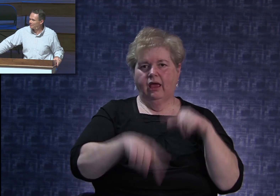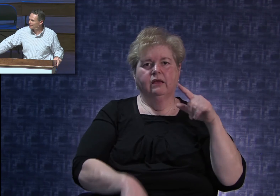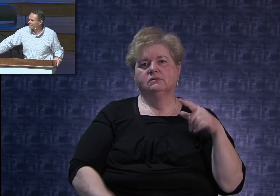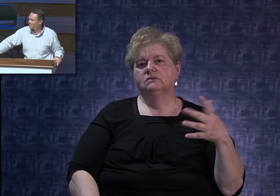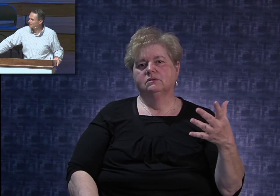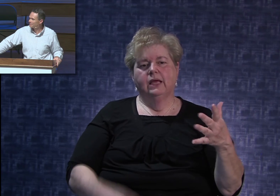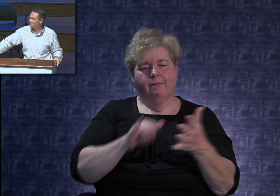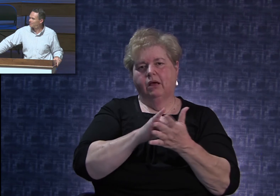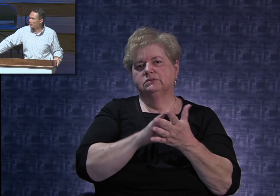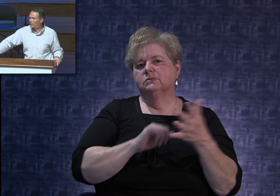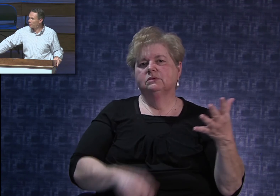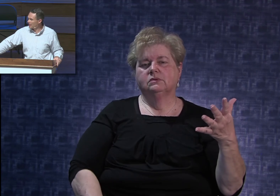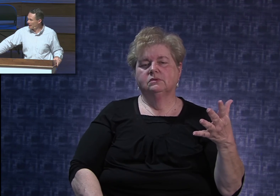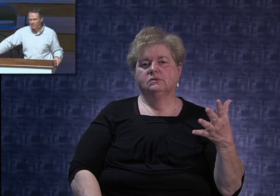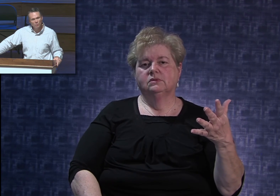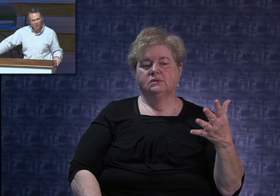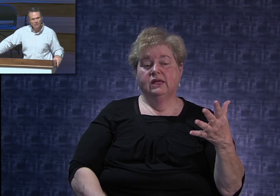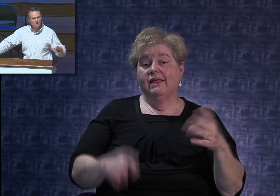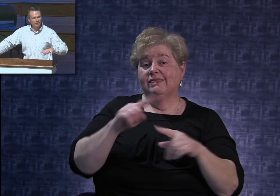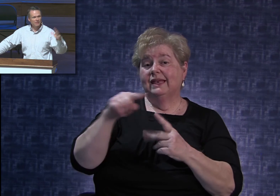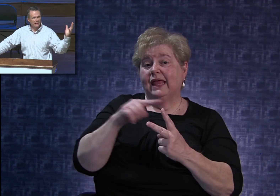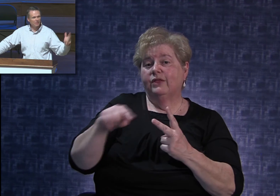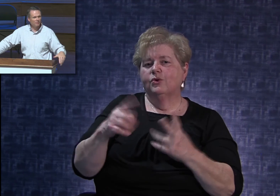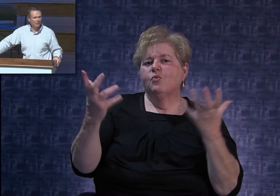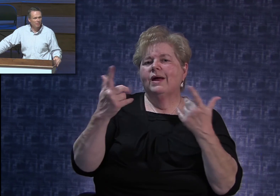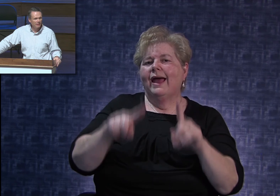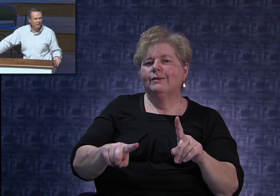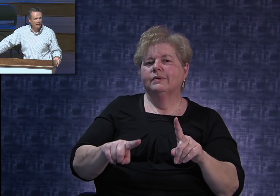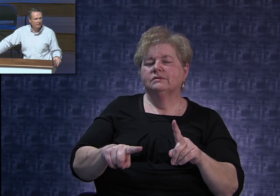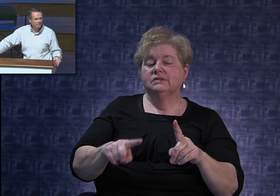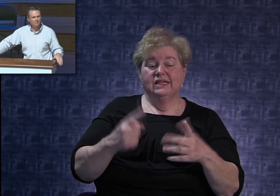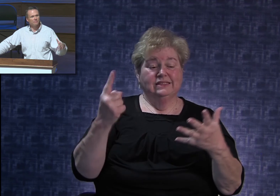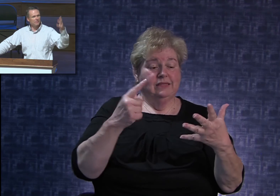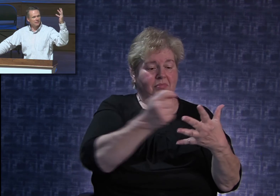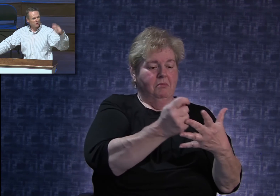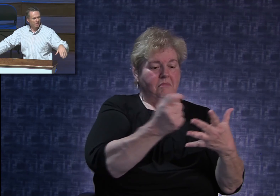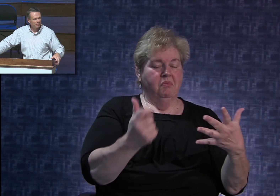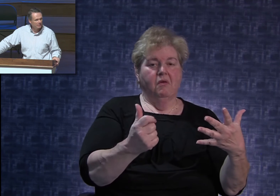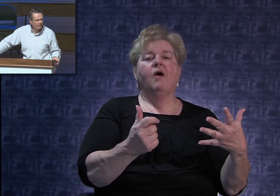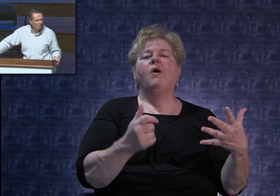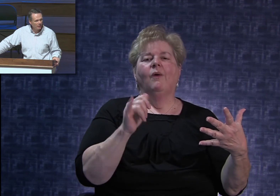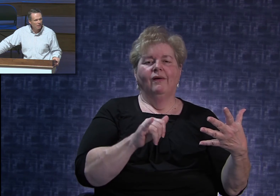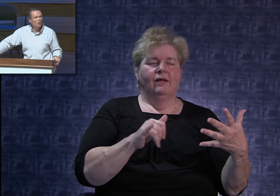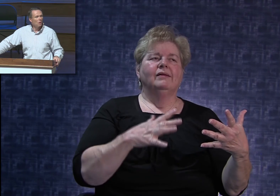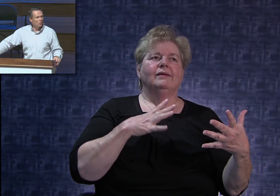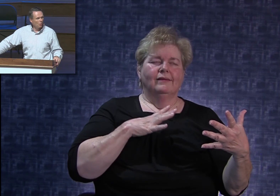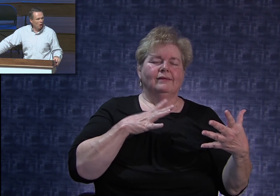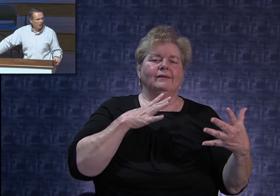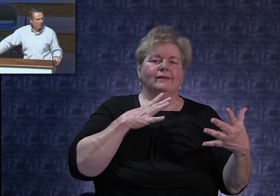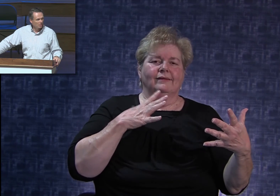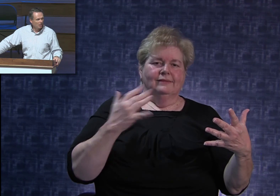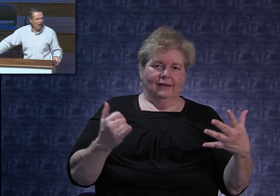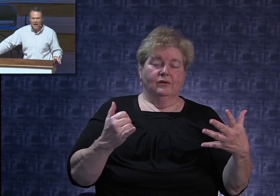way. And one of two things happen. One, something gets taken off my plate that I didn't anticipate being taken away.